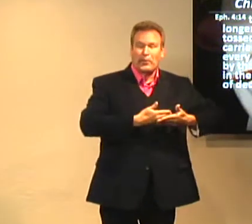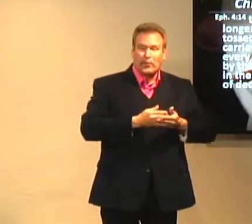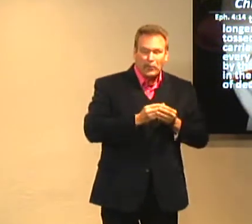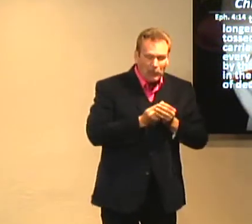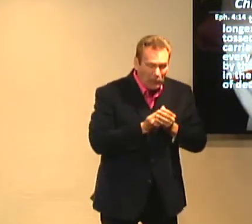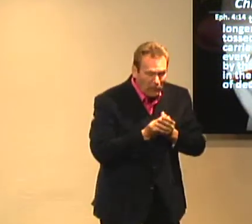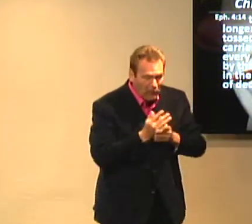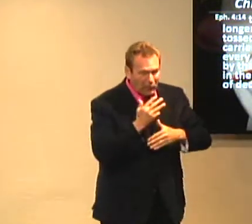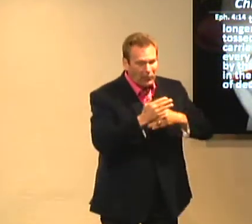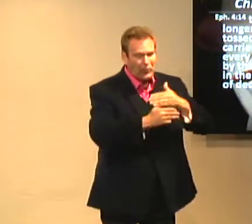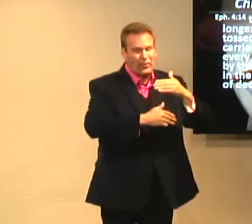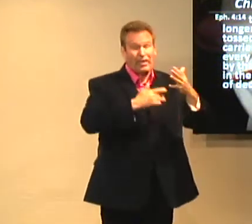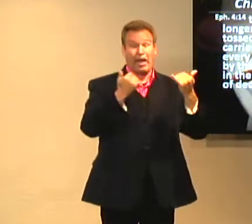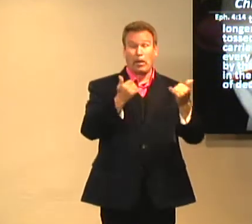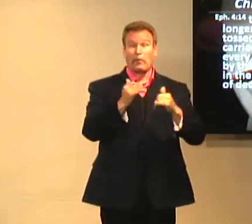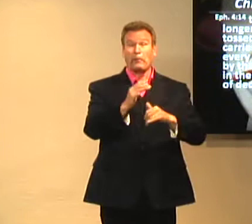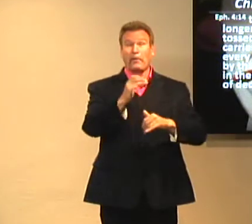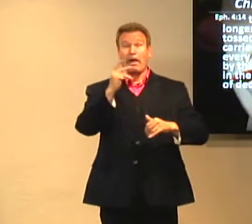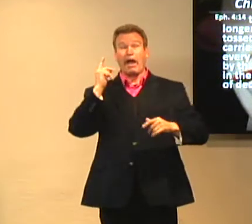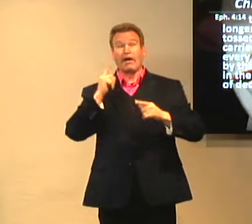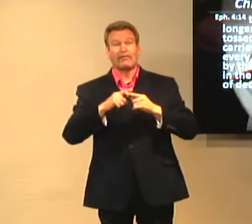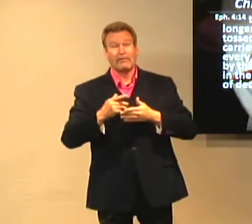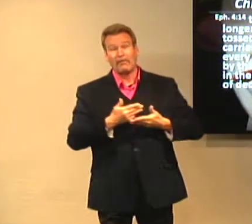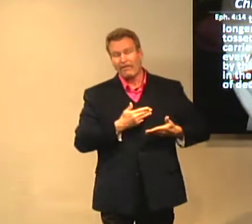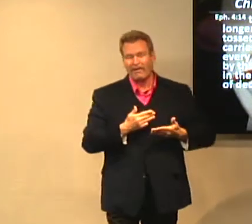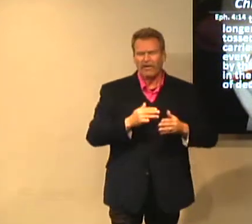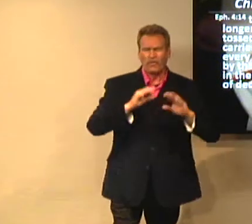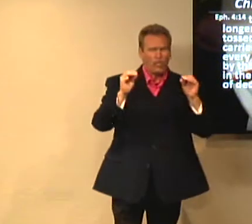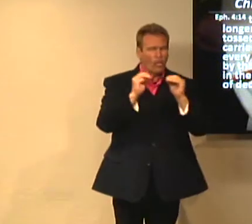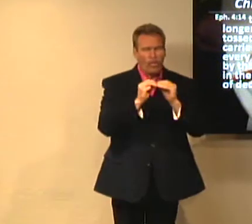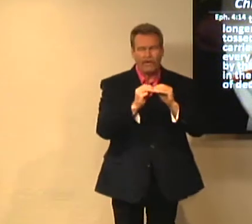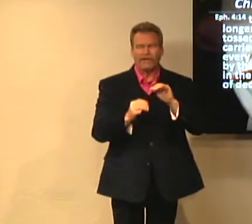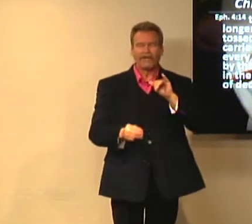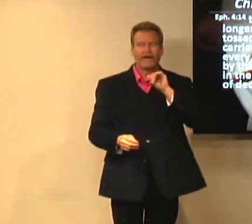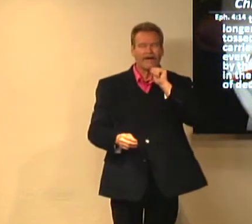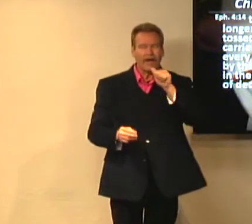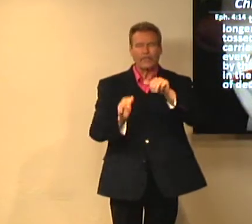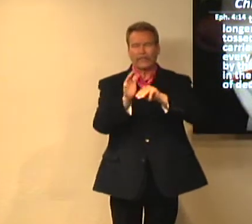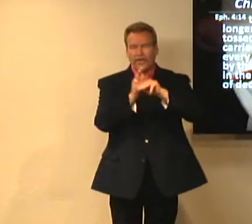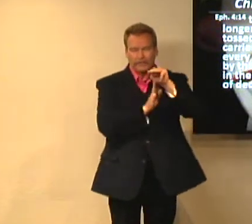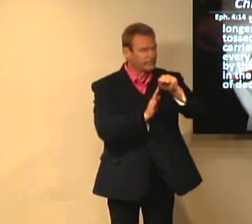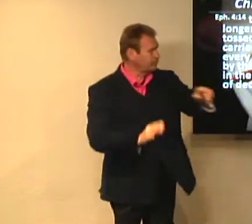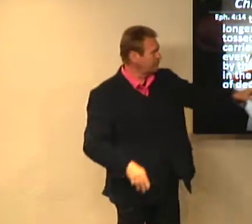them. But as the baby grows and matures, they're more capable of themselves.